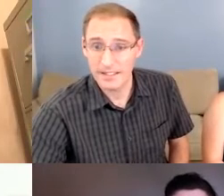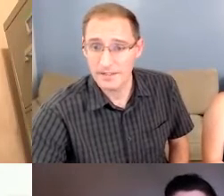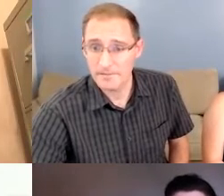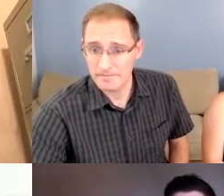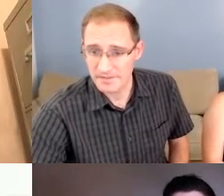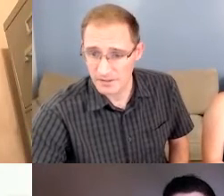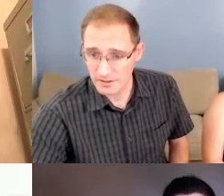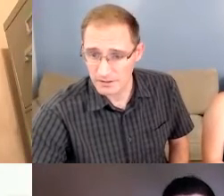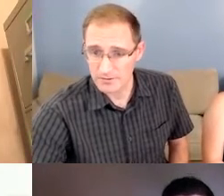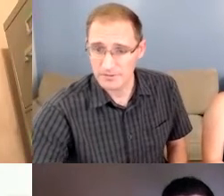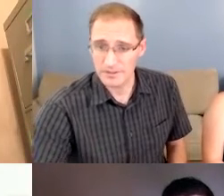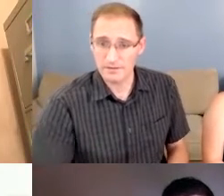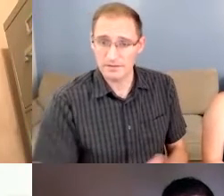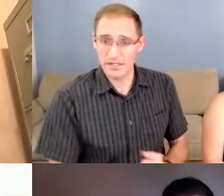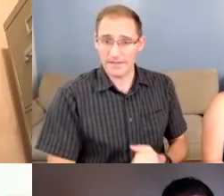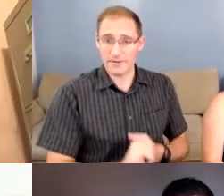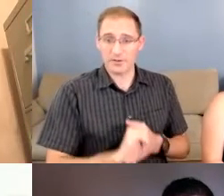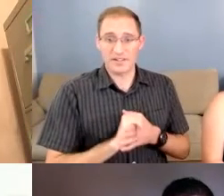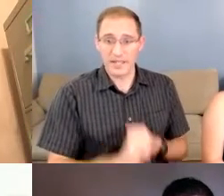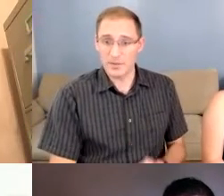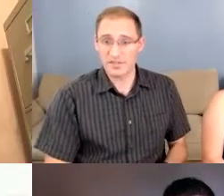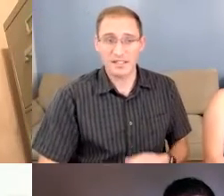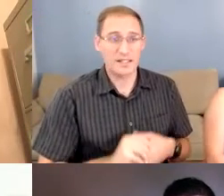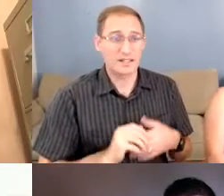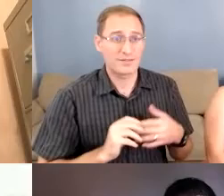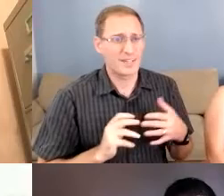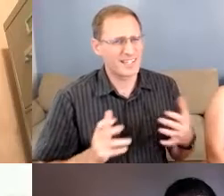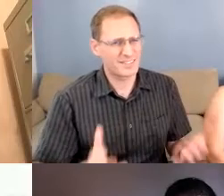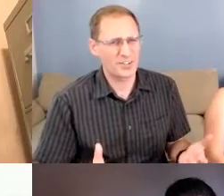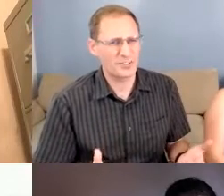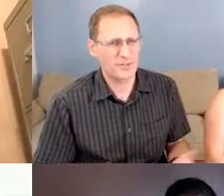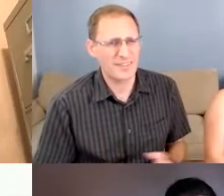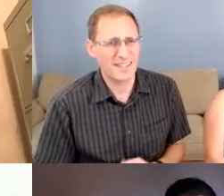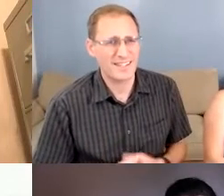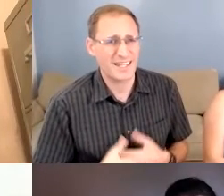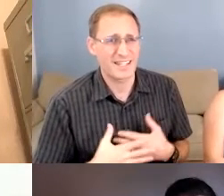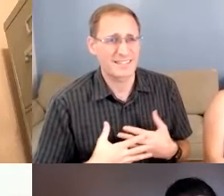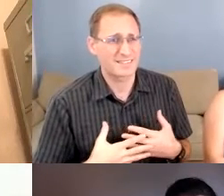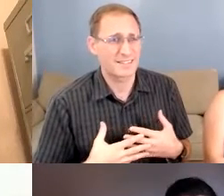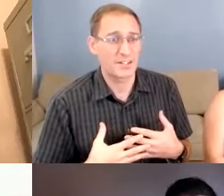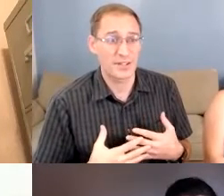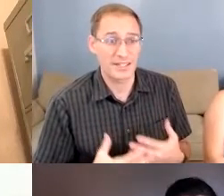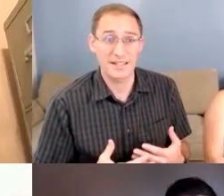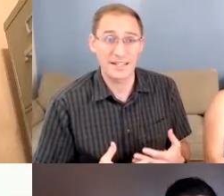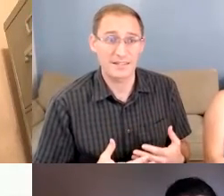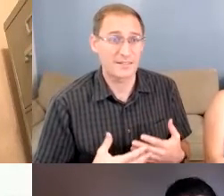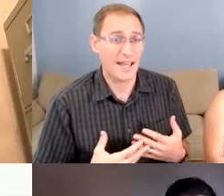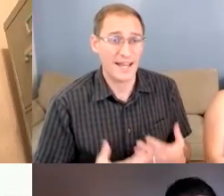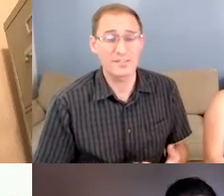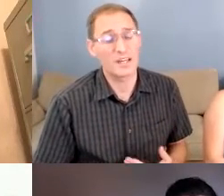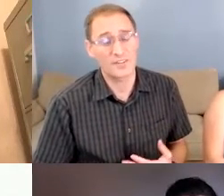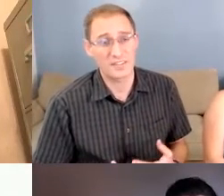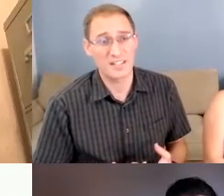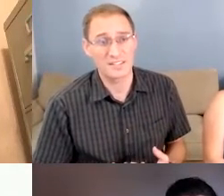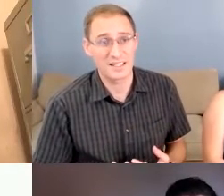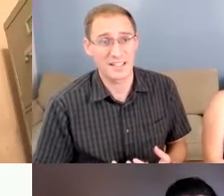Okay, so yeah, focus on the 80% and don't overthink it. And again, like have